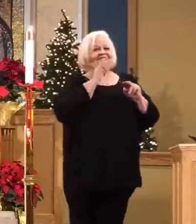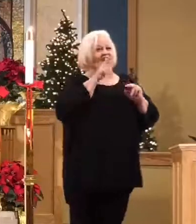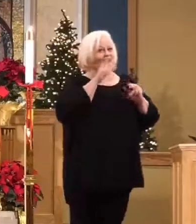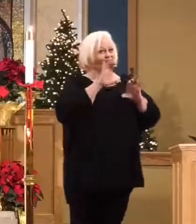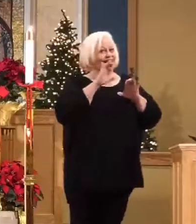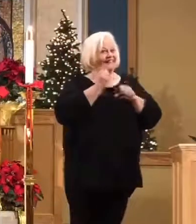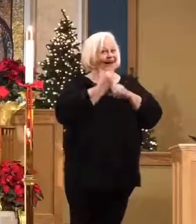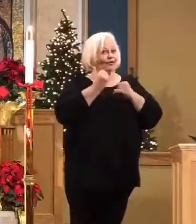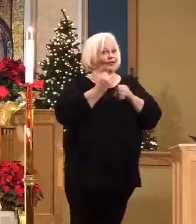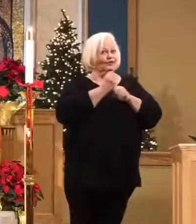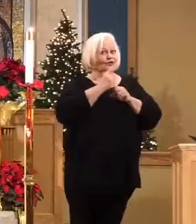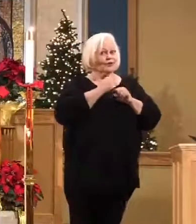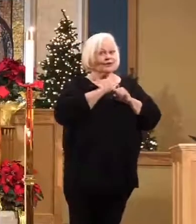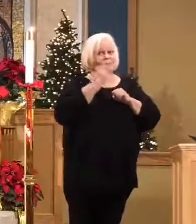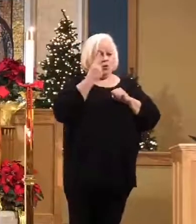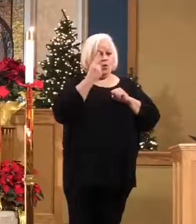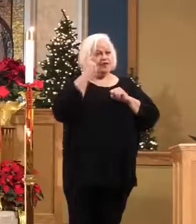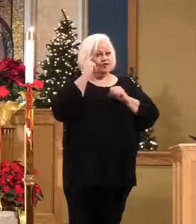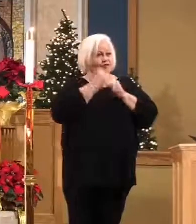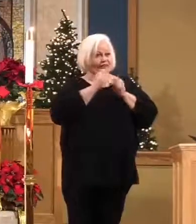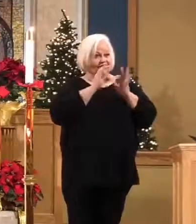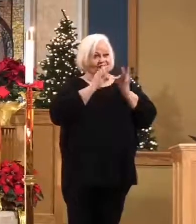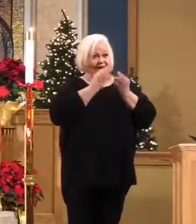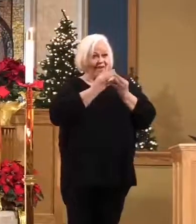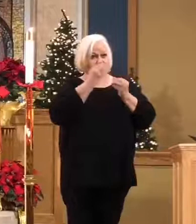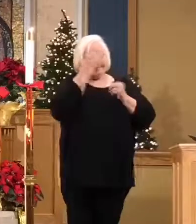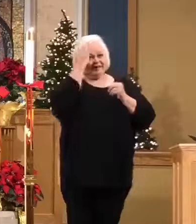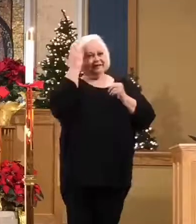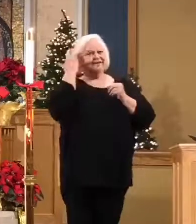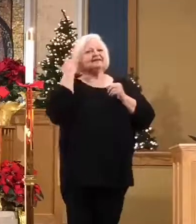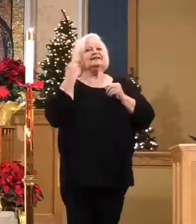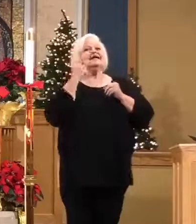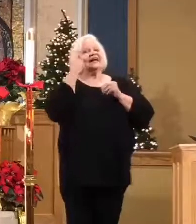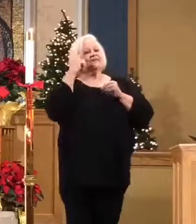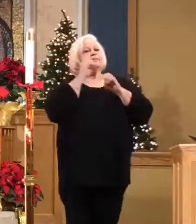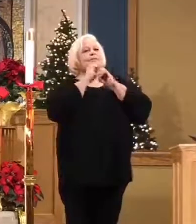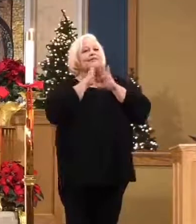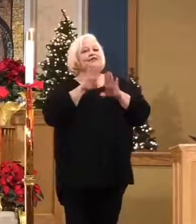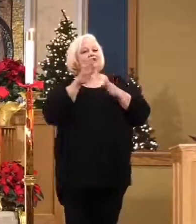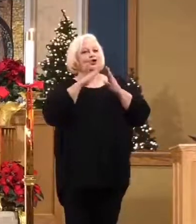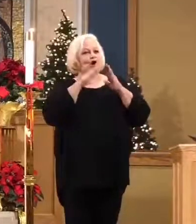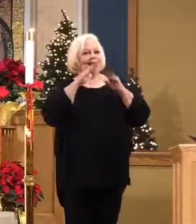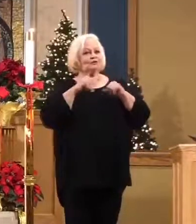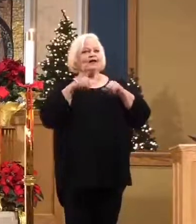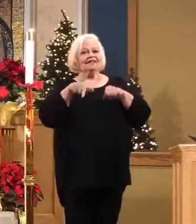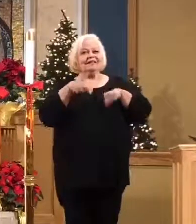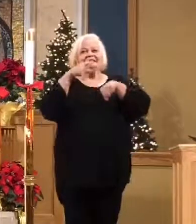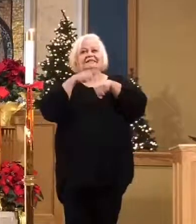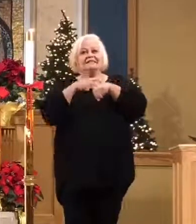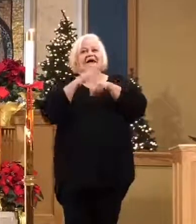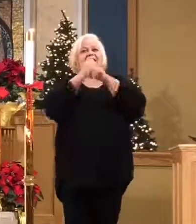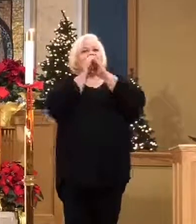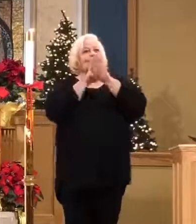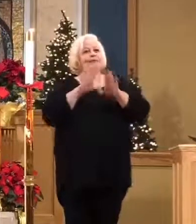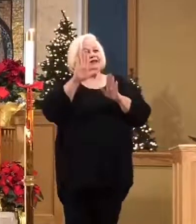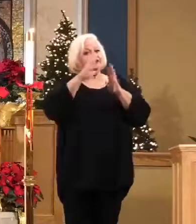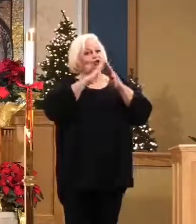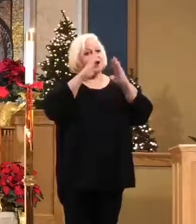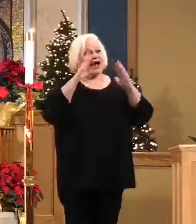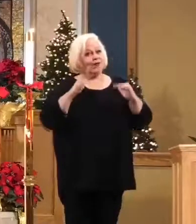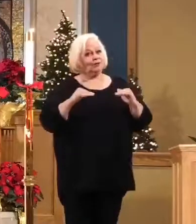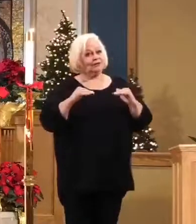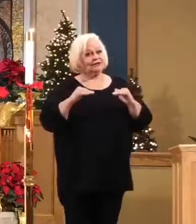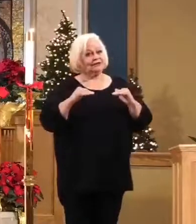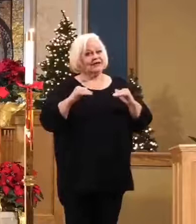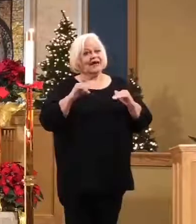to one per family, and you'll bless your house. This is the traditional time in which we bless the house, and this is,